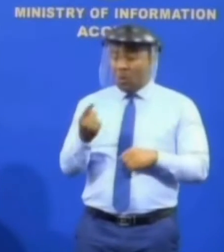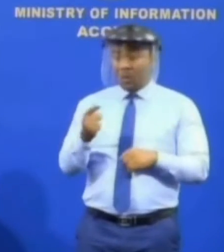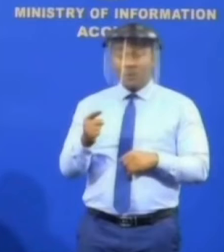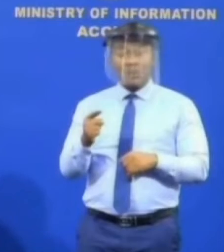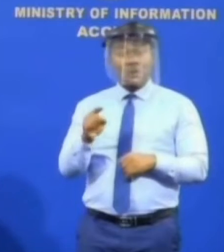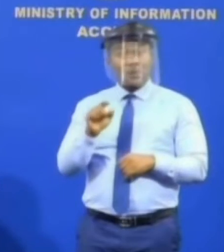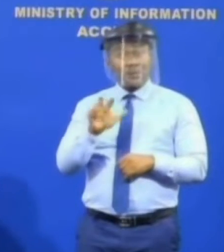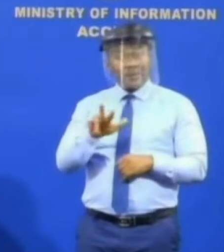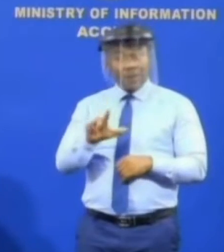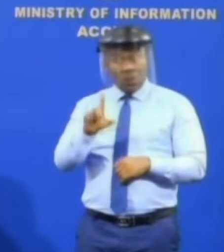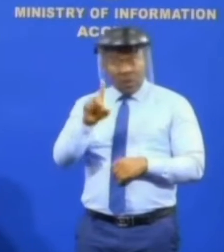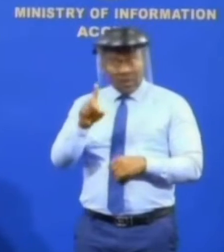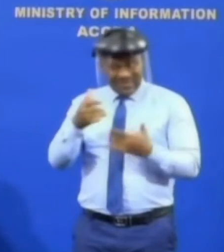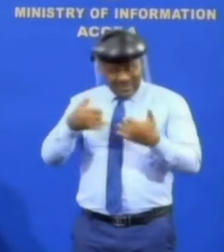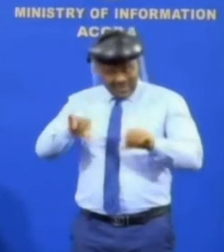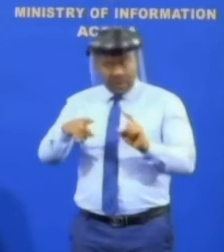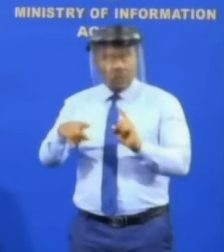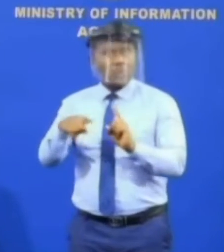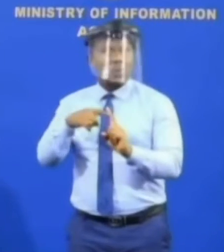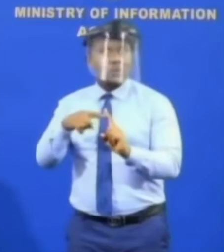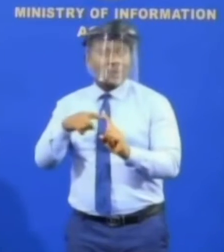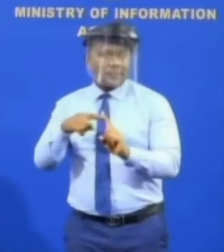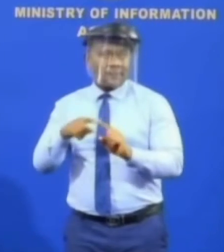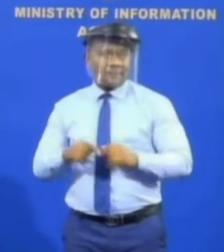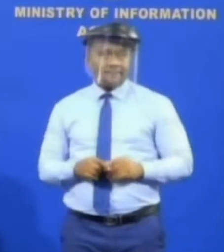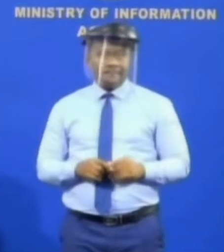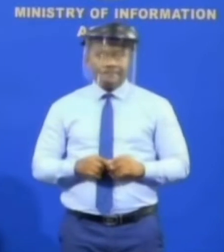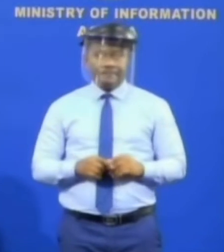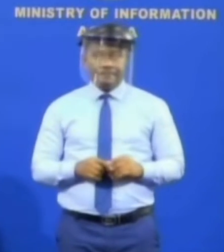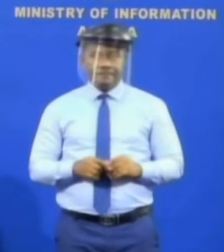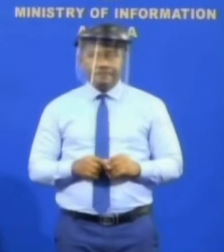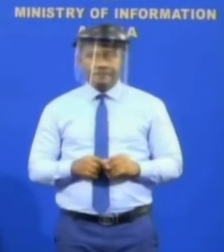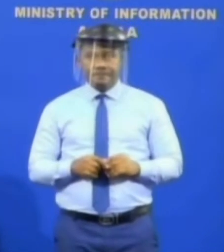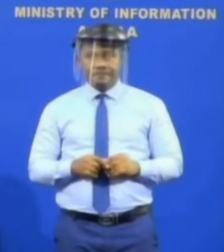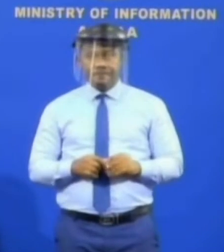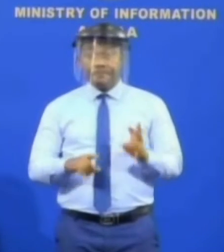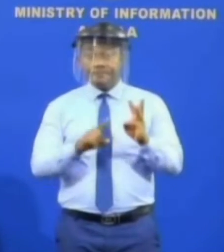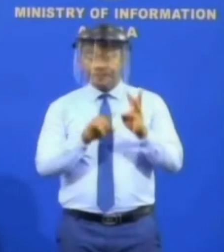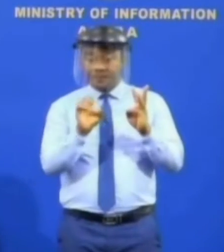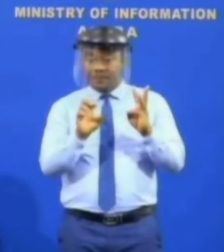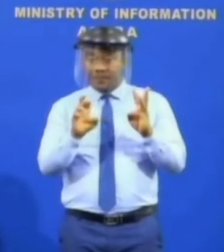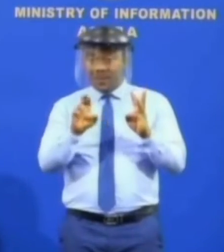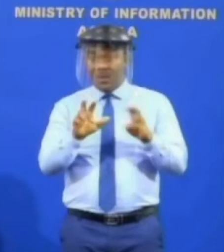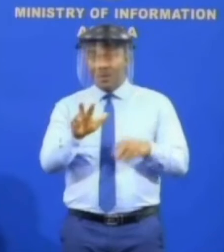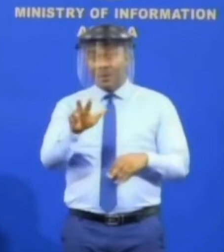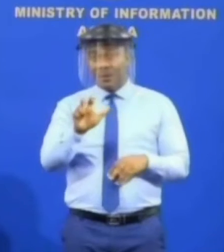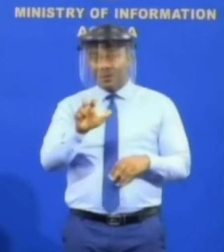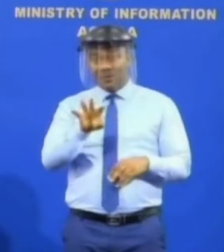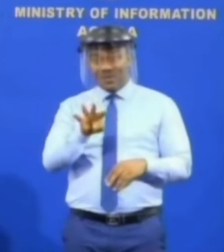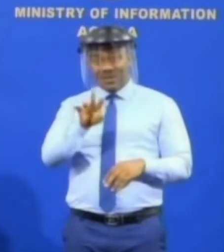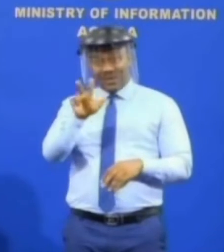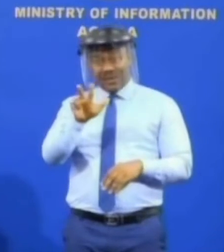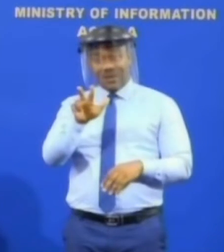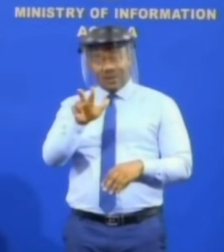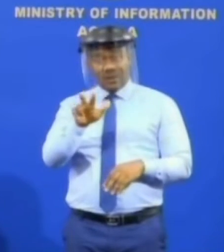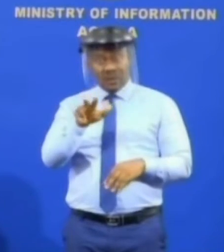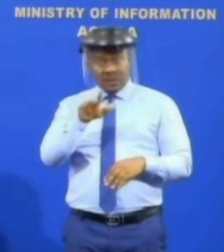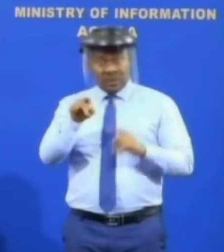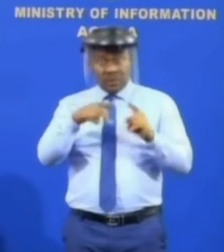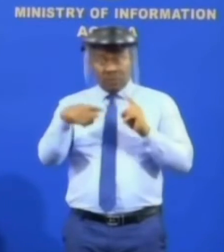recorded and come to work. Eastern Region has had 343 cases.